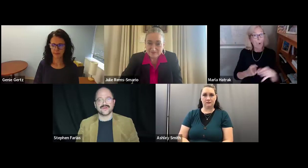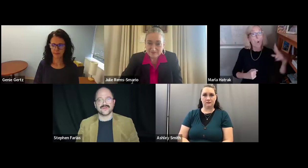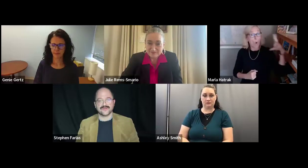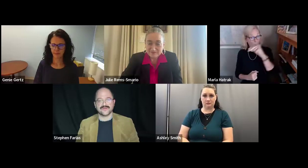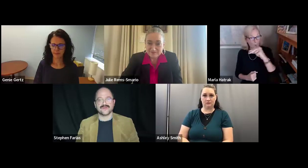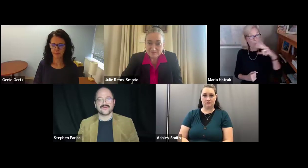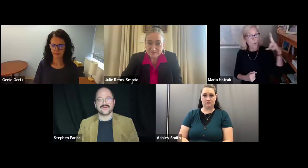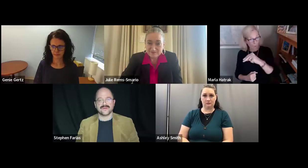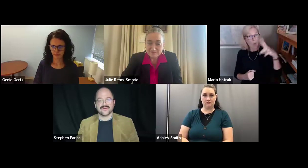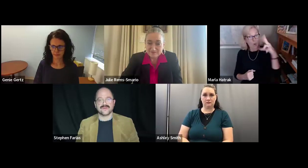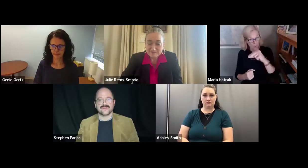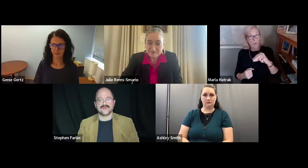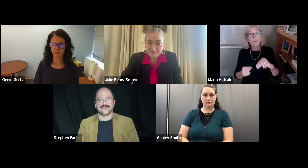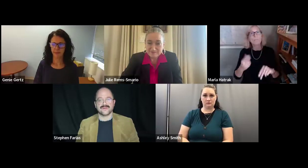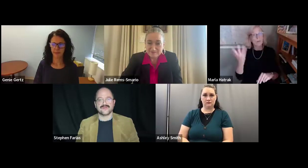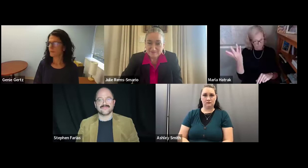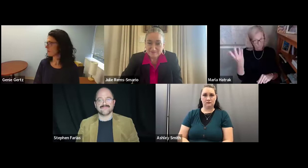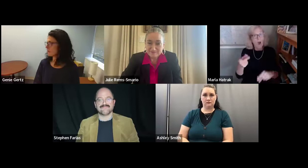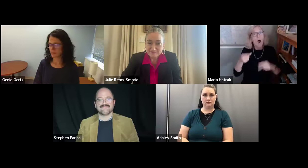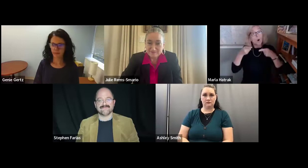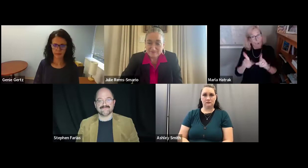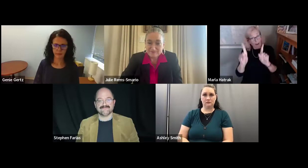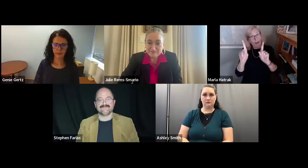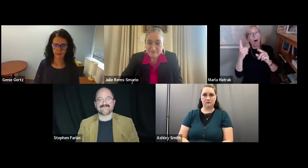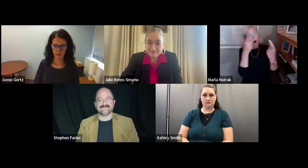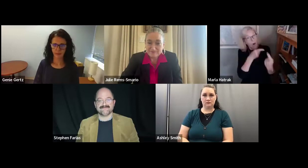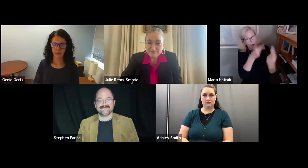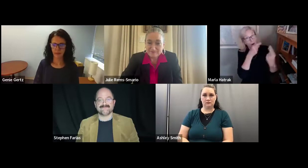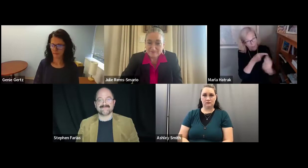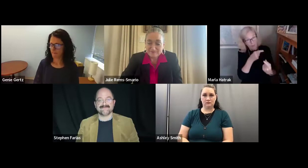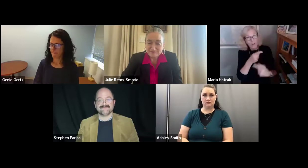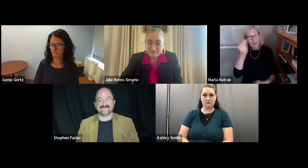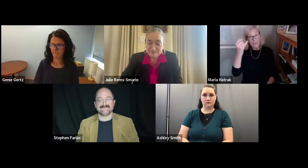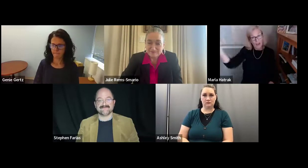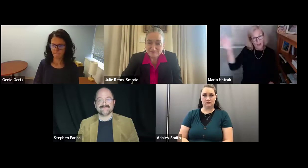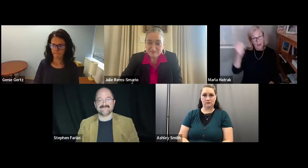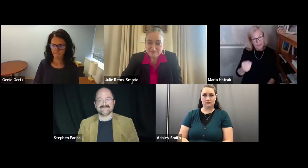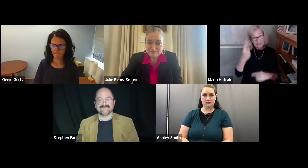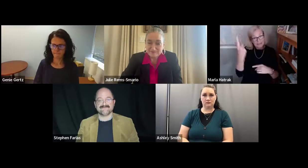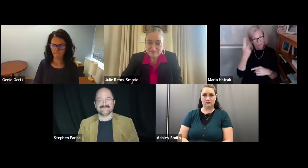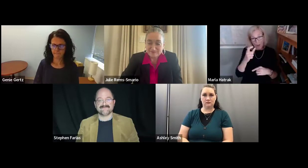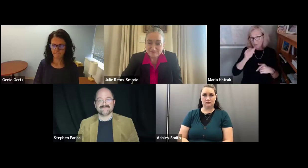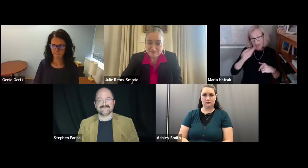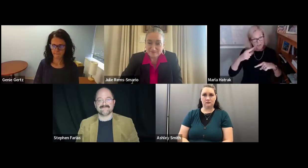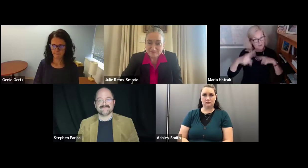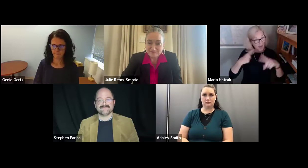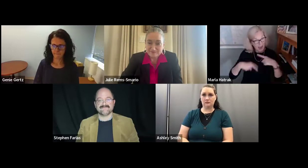to the Michigan School for the Deaf, which was denied by the courts. So during their legal struggle,